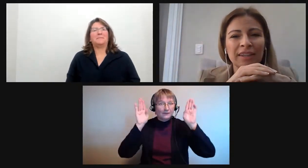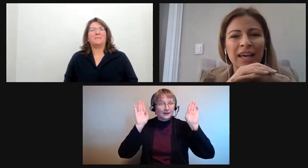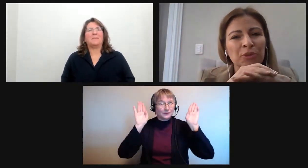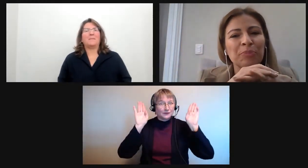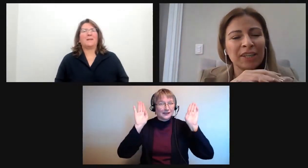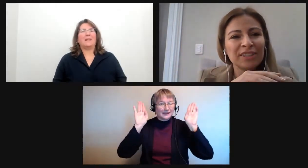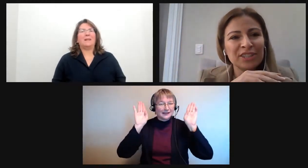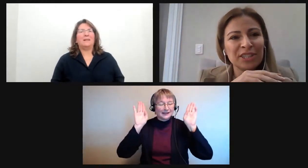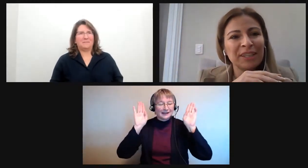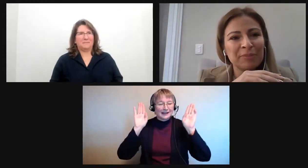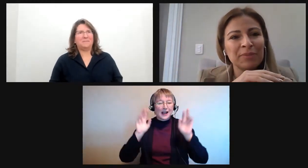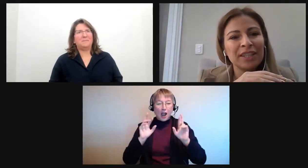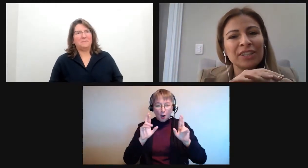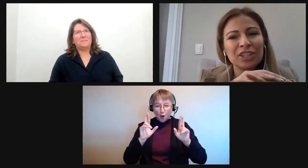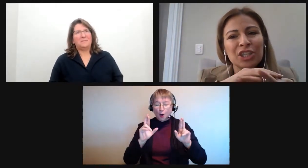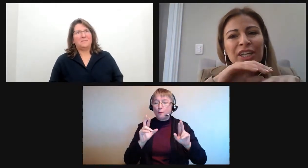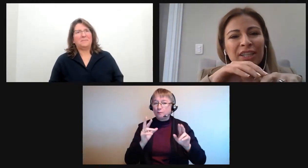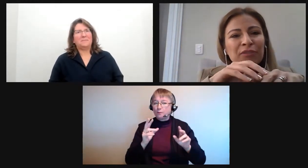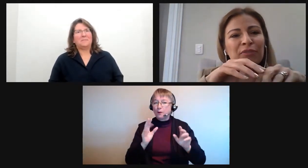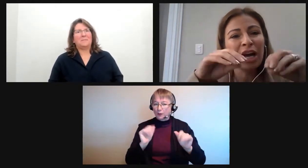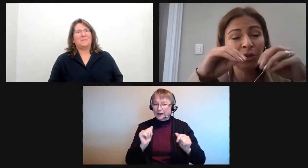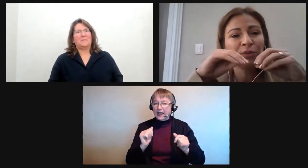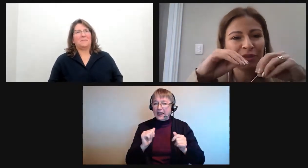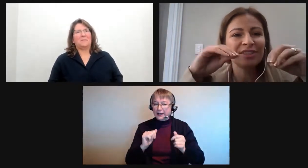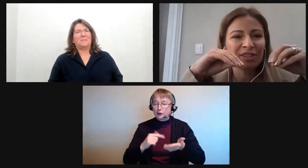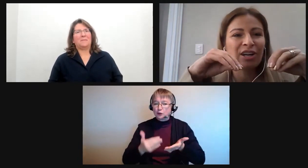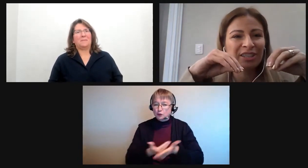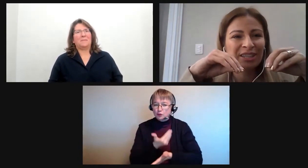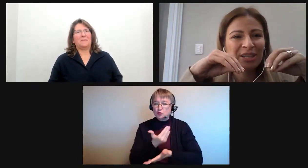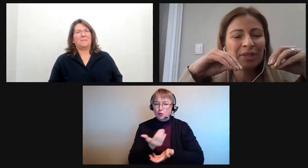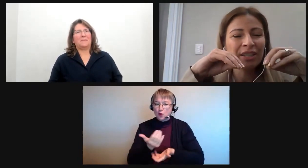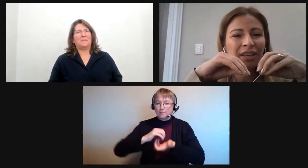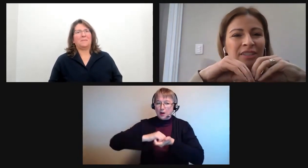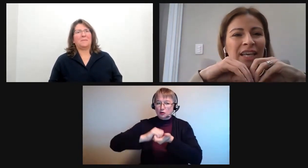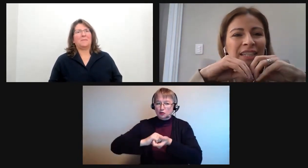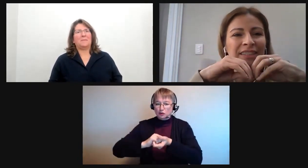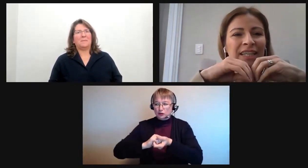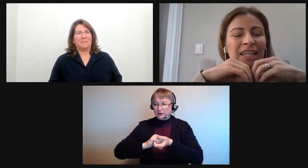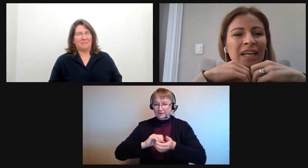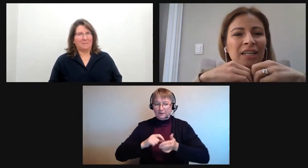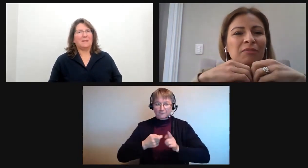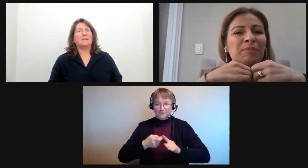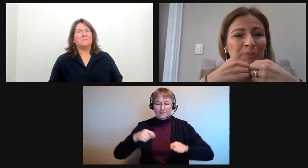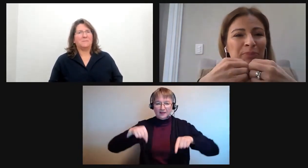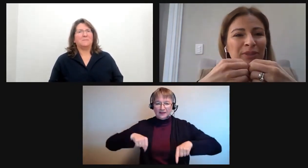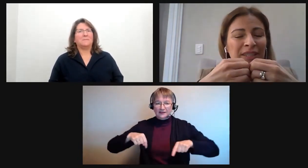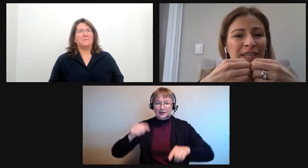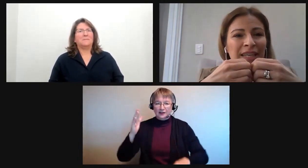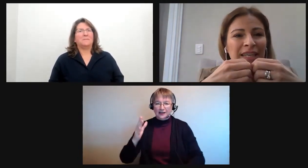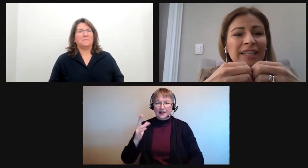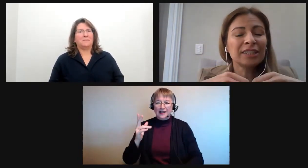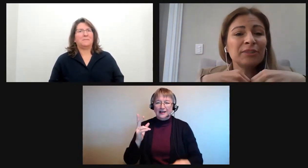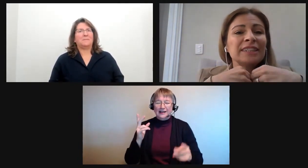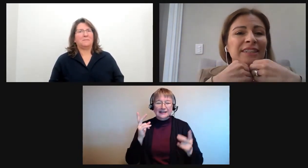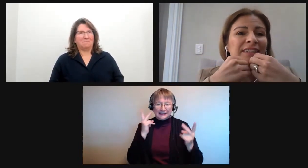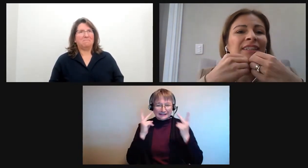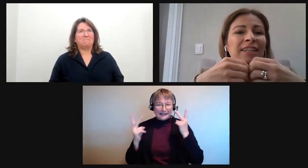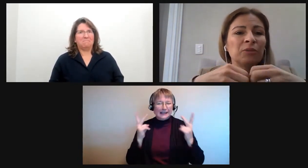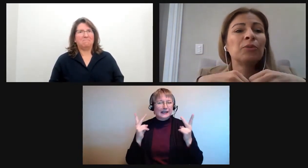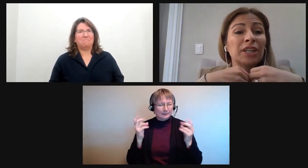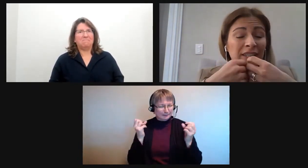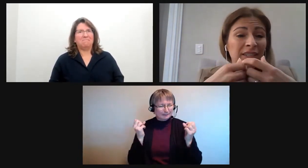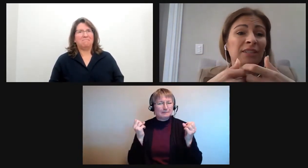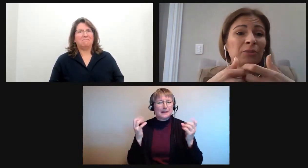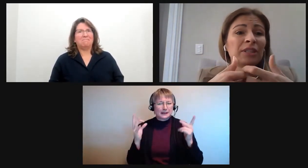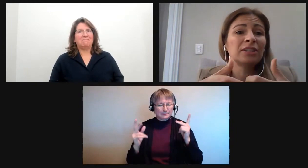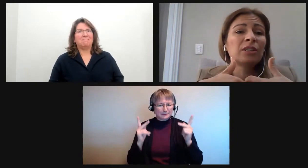that a new partnership can be initiated out of this talk because I see a lot of people interested